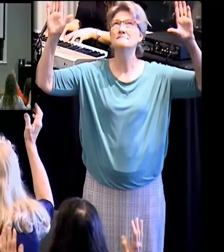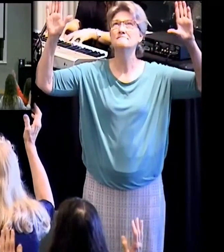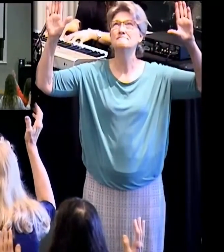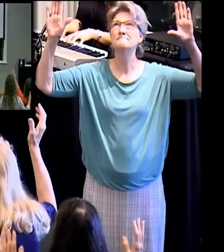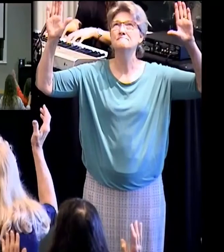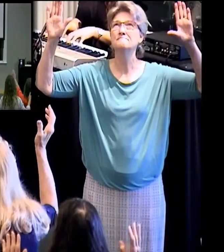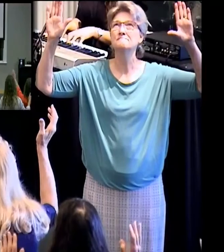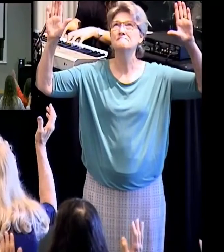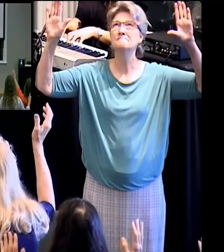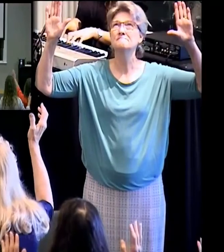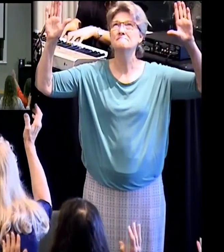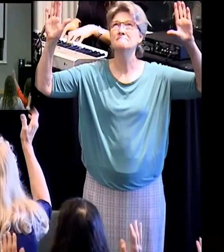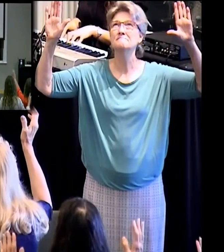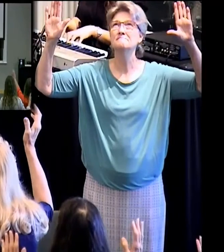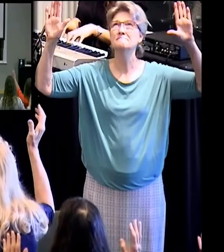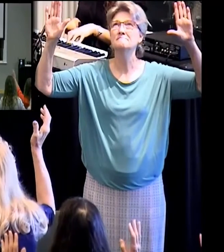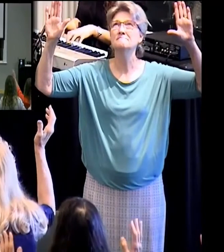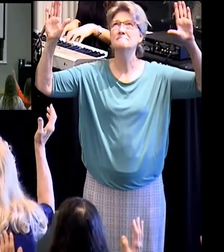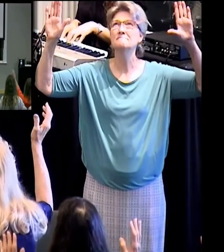name. Jesus.